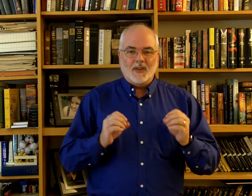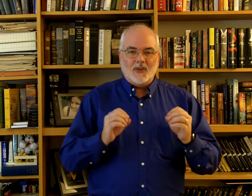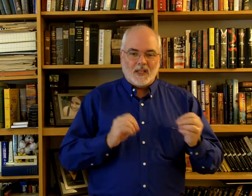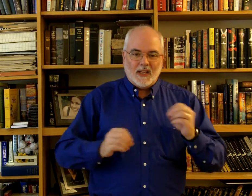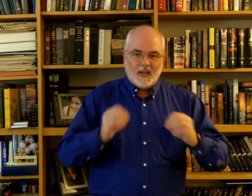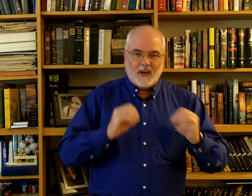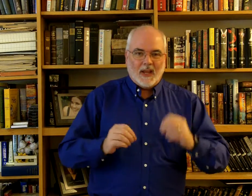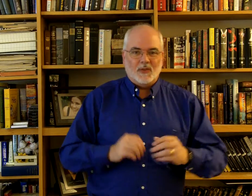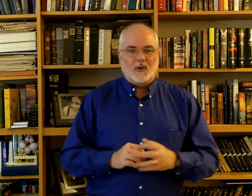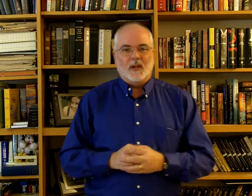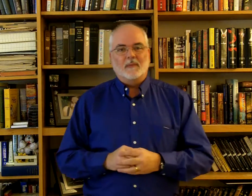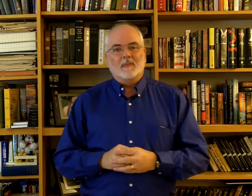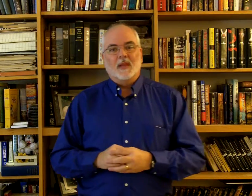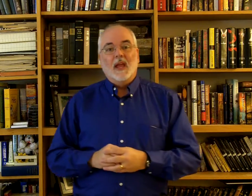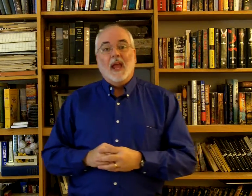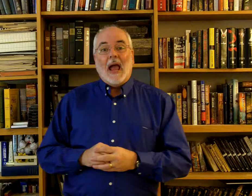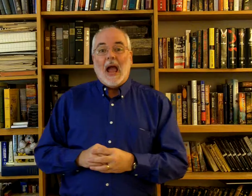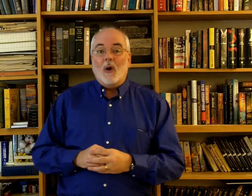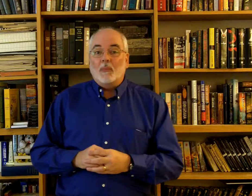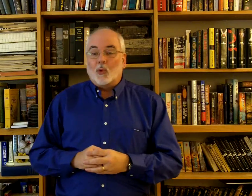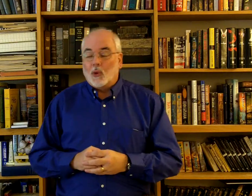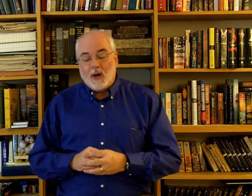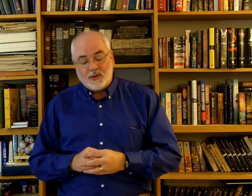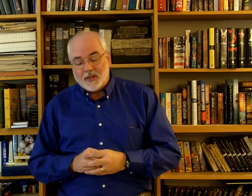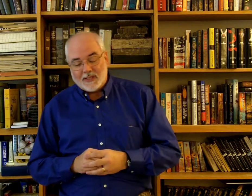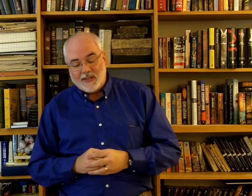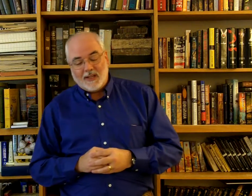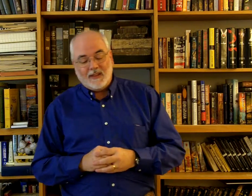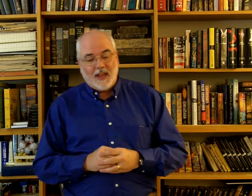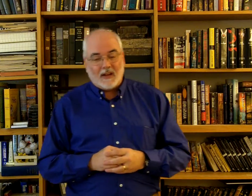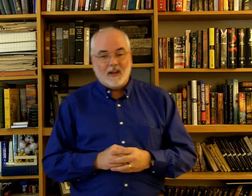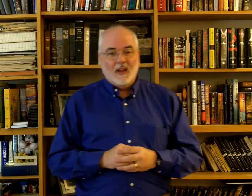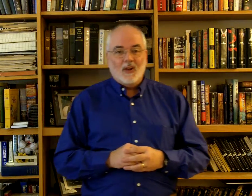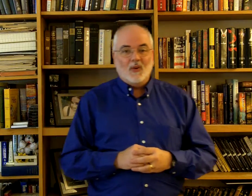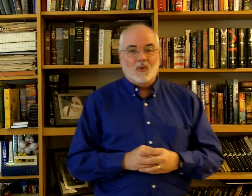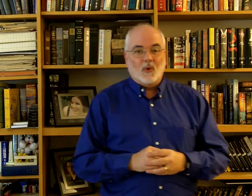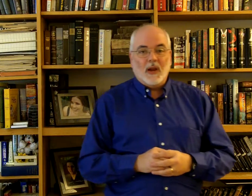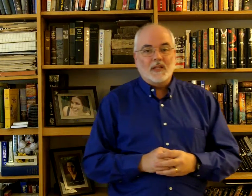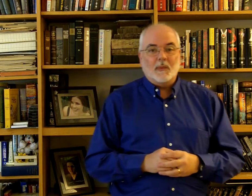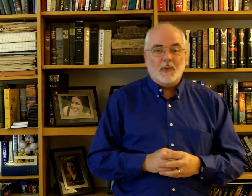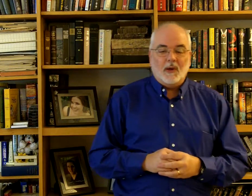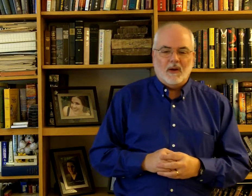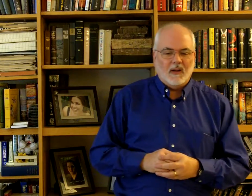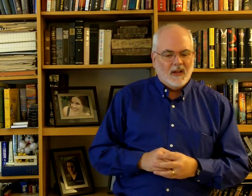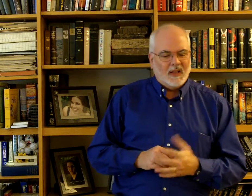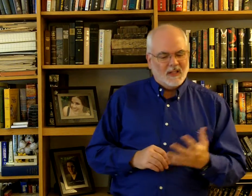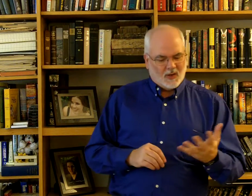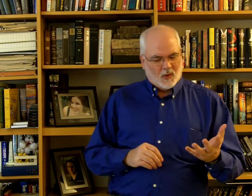just getting your hands right. How precious did that grace appear? Is it a